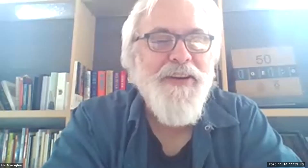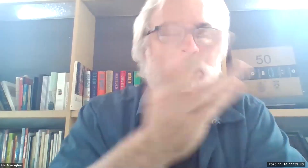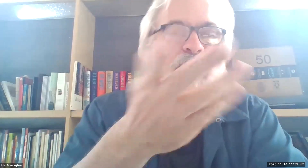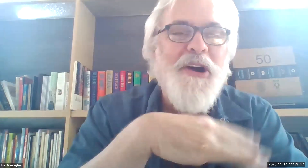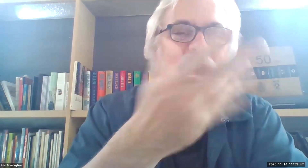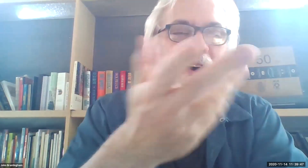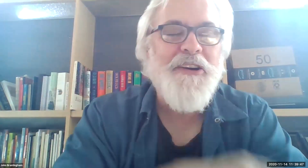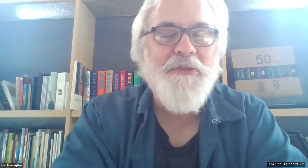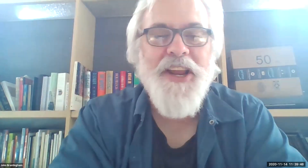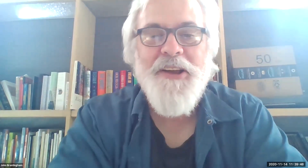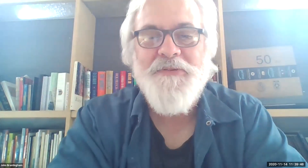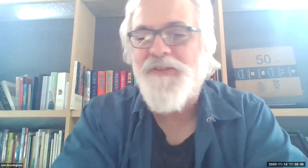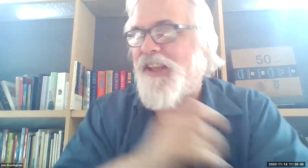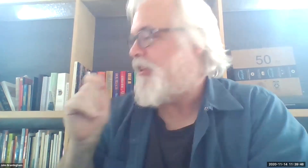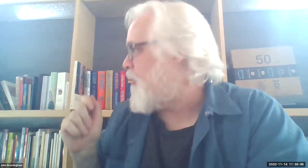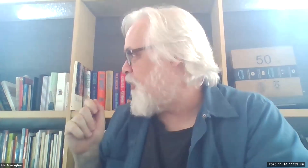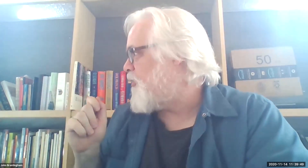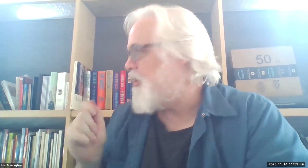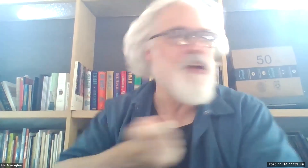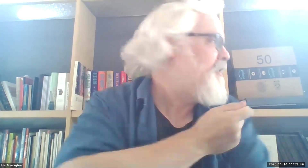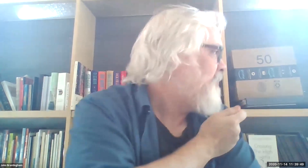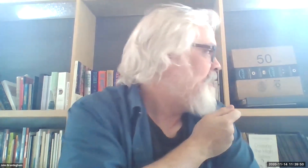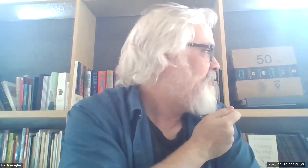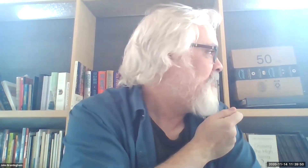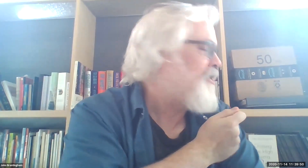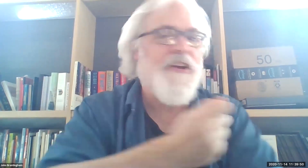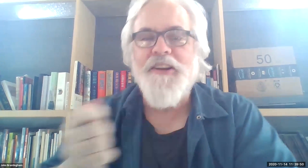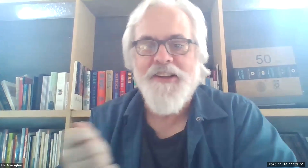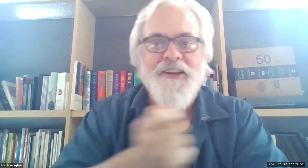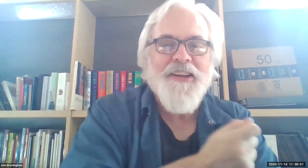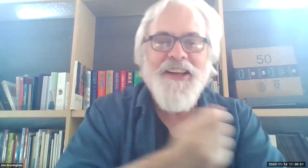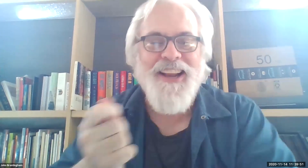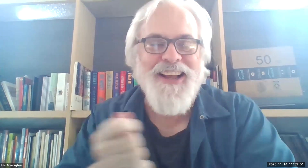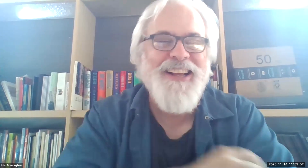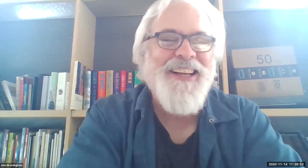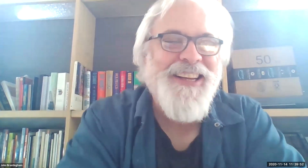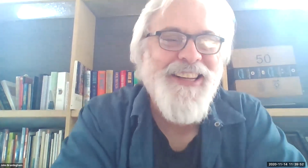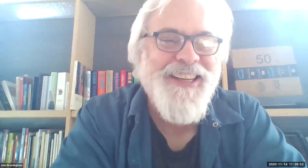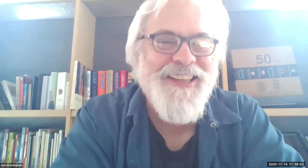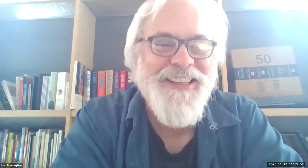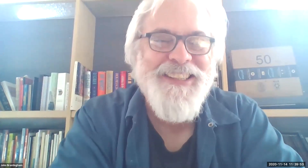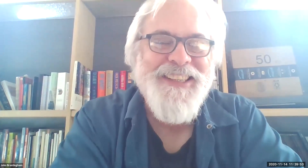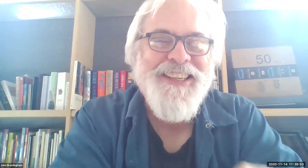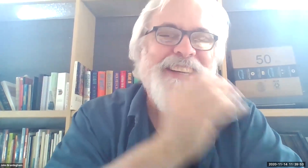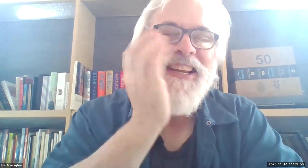maybe if I do a reading for, like, old John, young John.